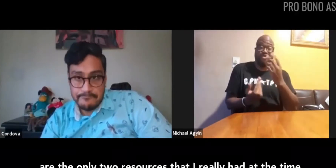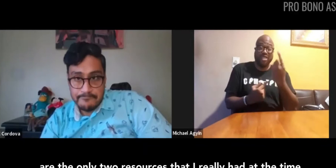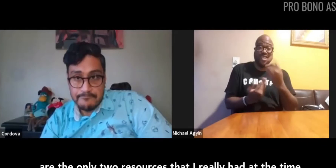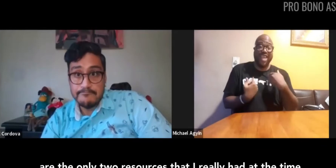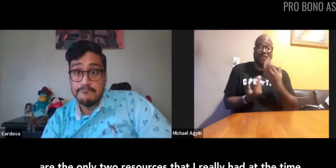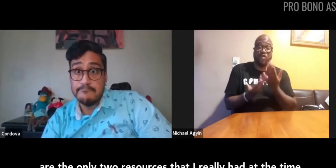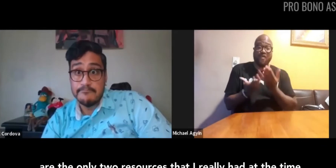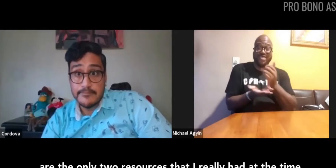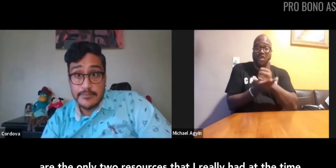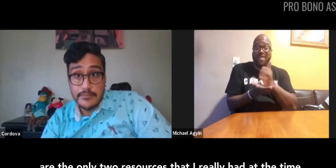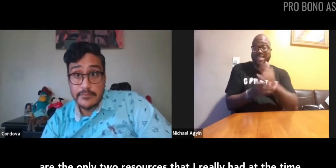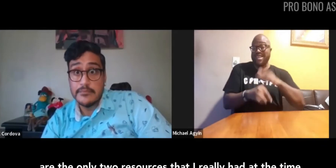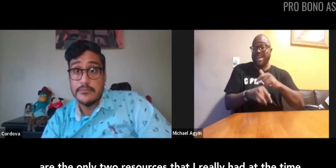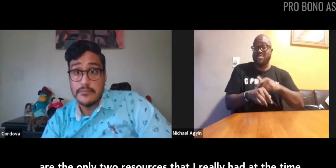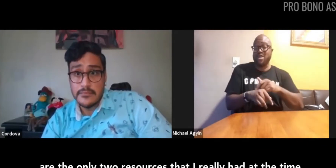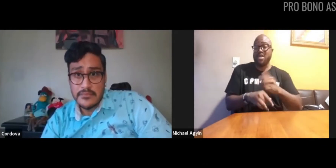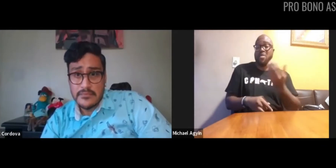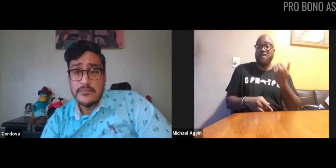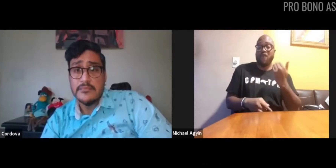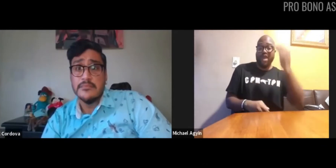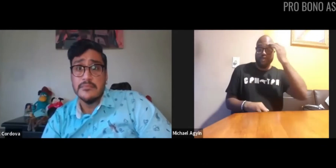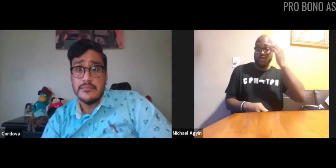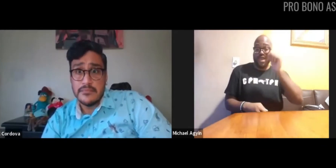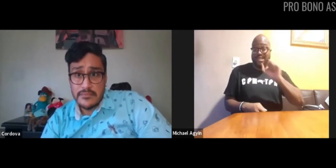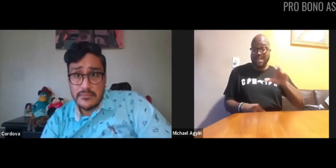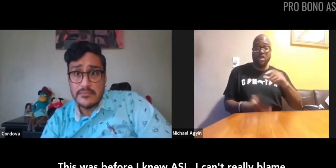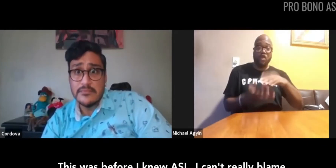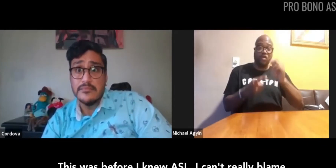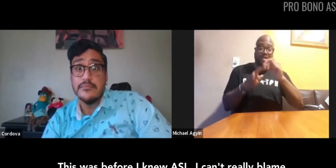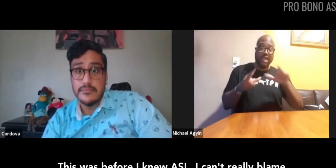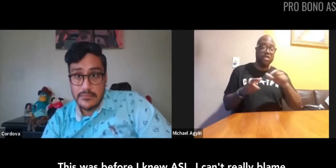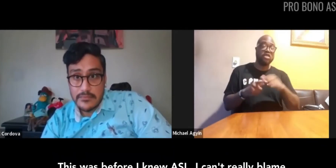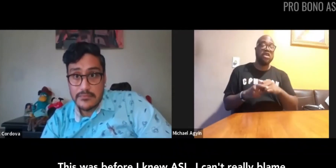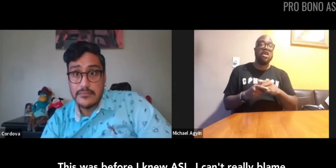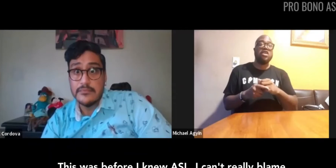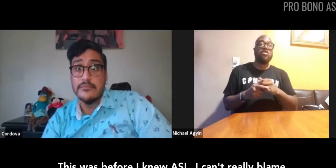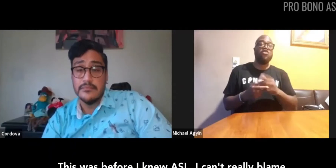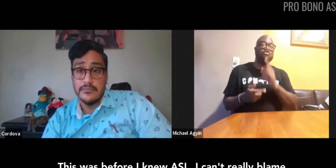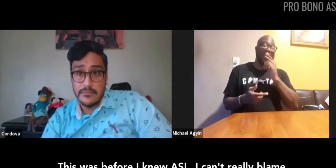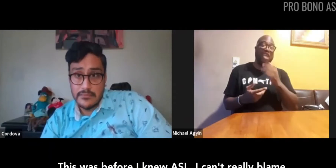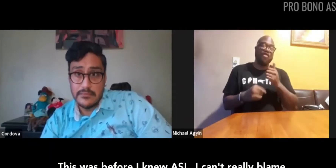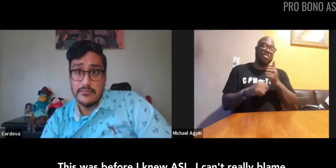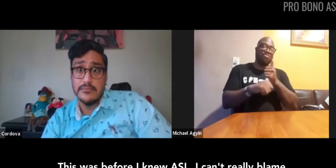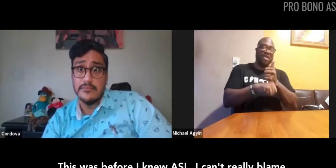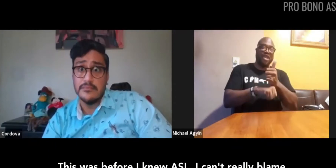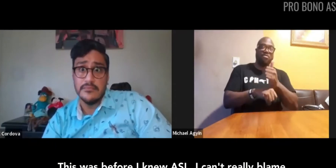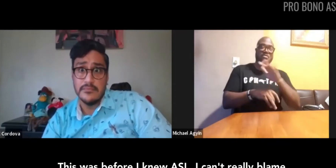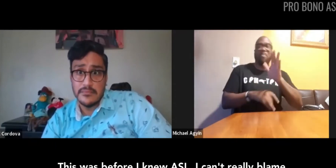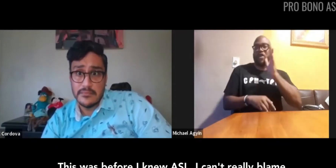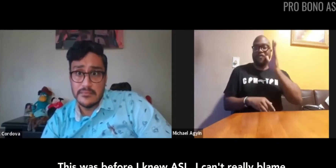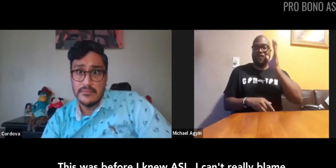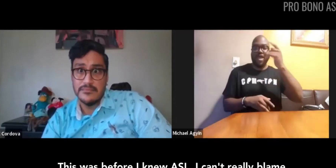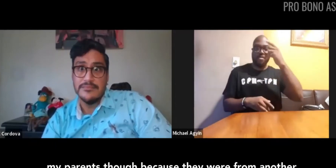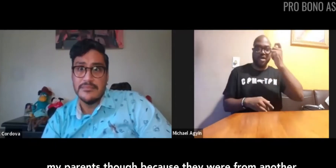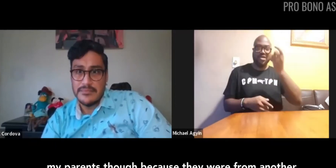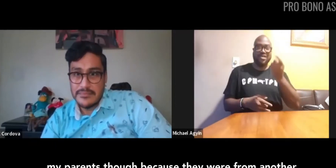And those were the only two resources I really had at the time. This was before I knew ASL. I